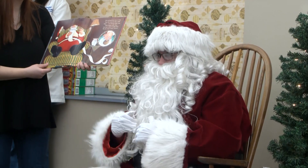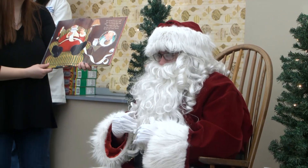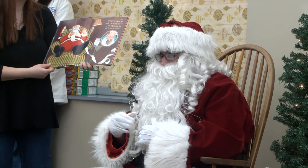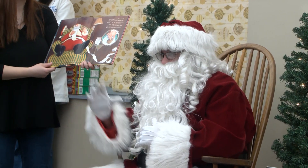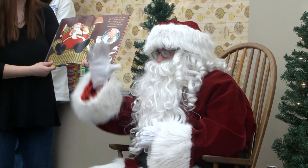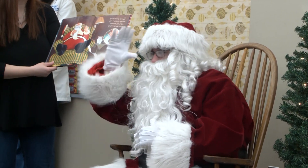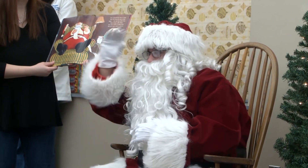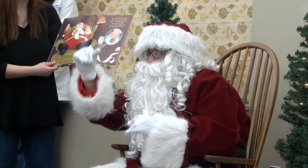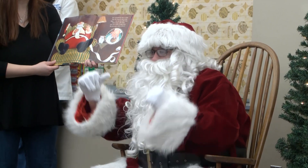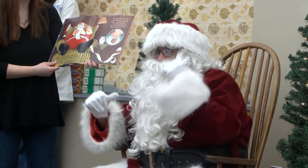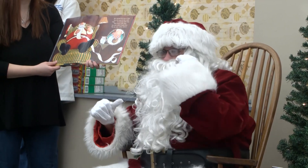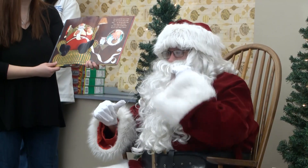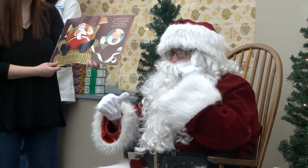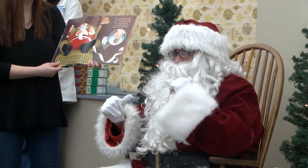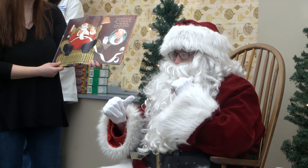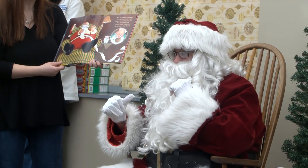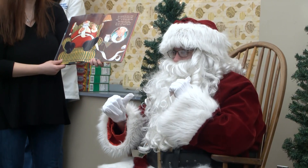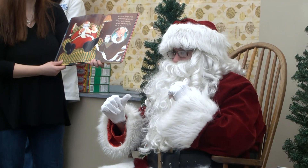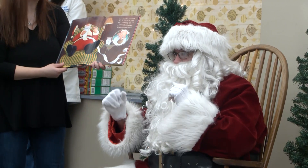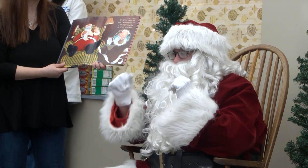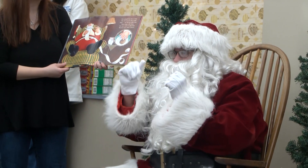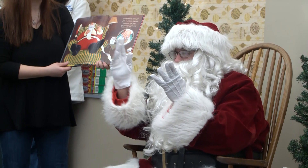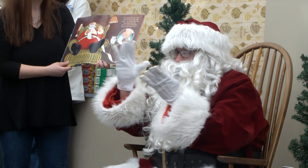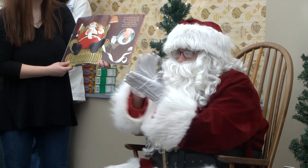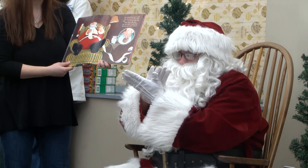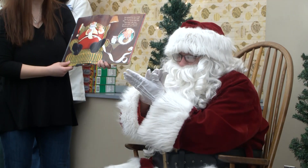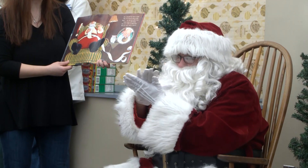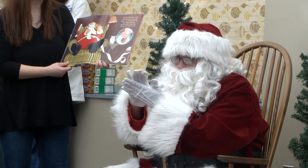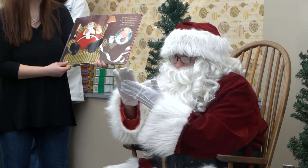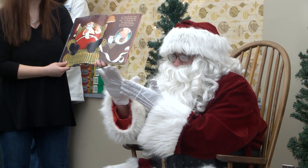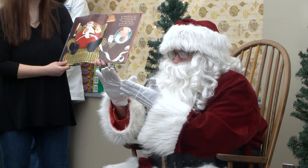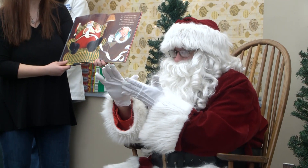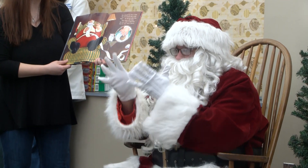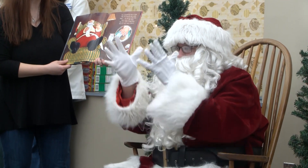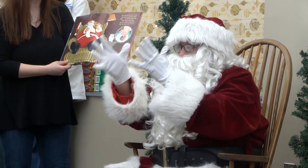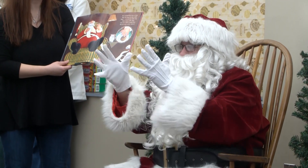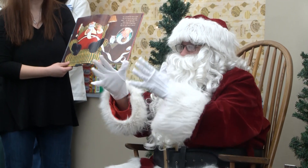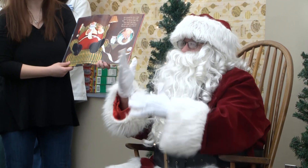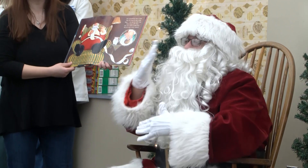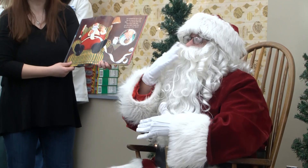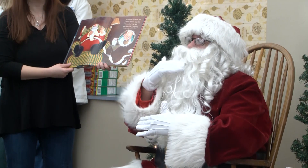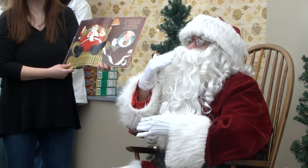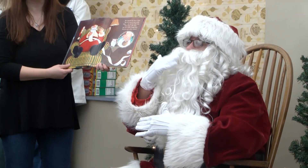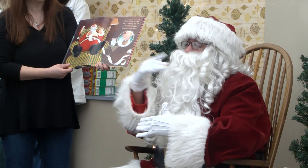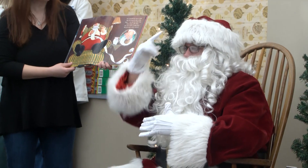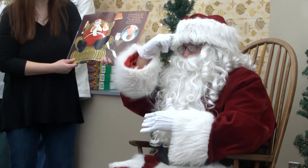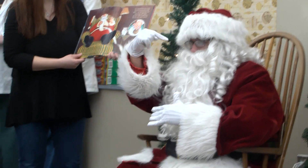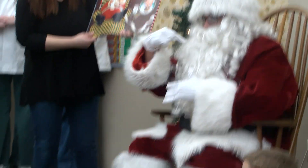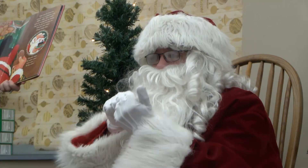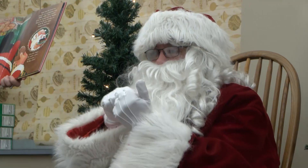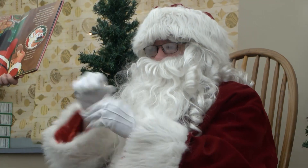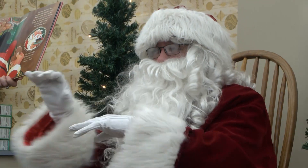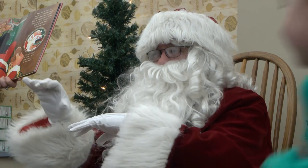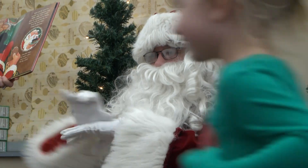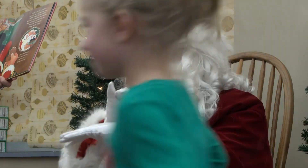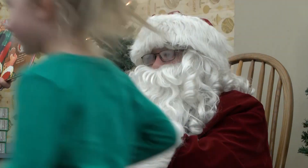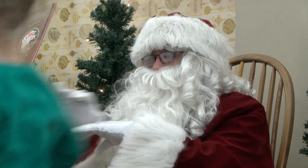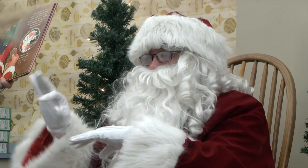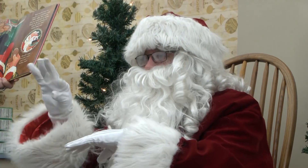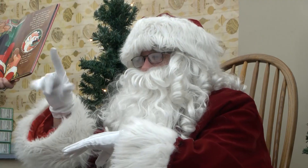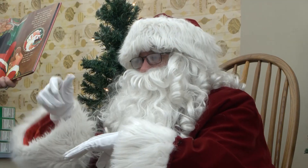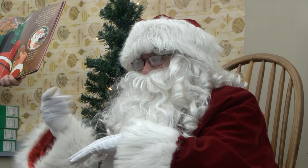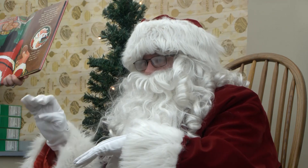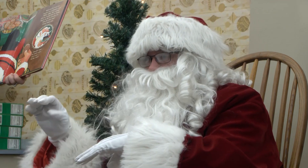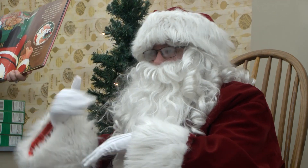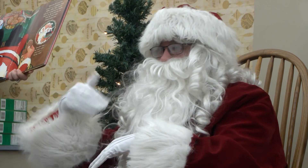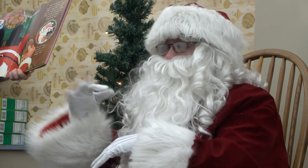Boys and girls have been so kind. They left sweets for him to find. Fudge,